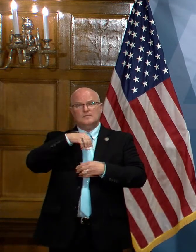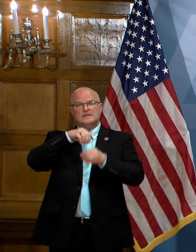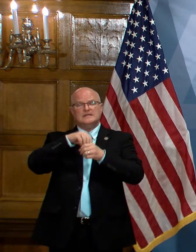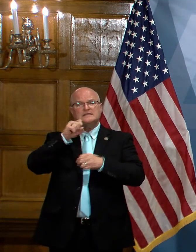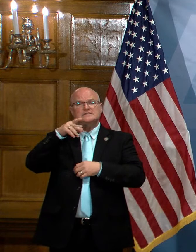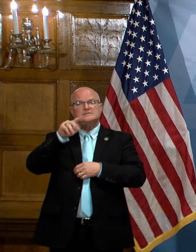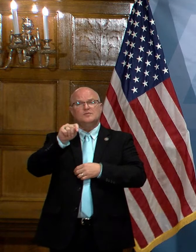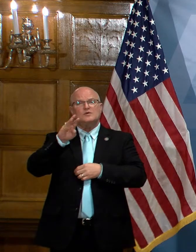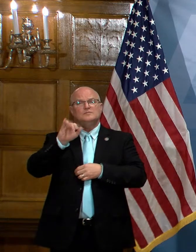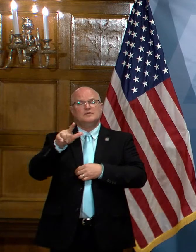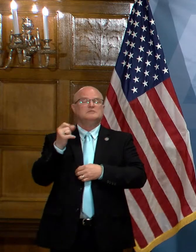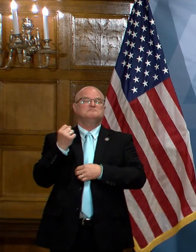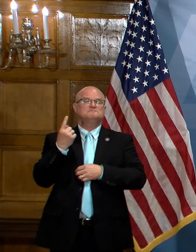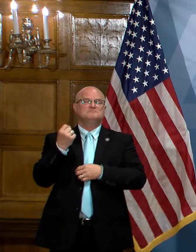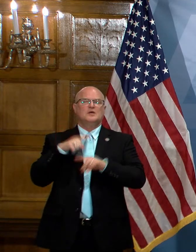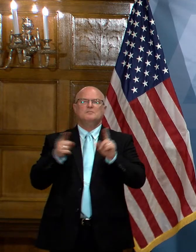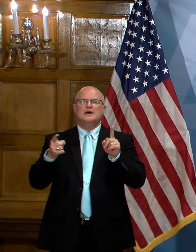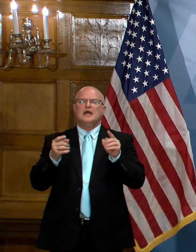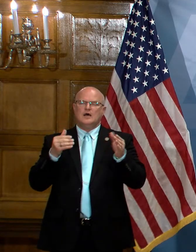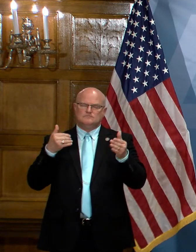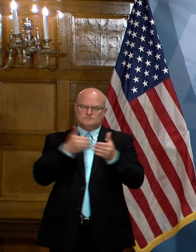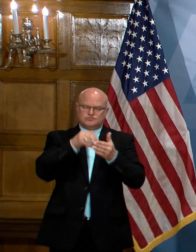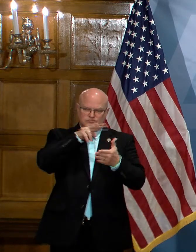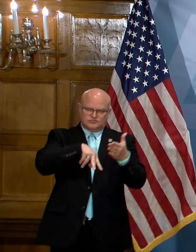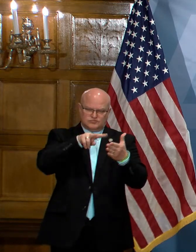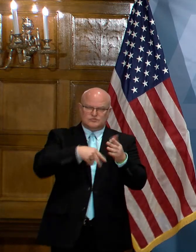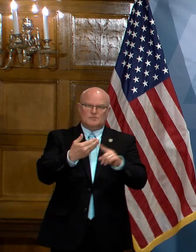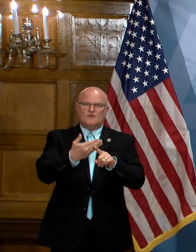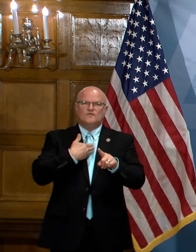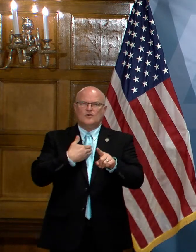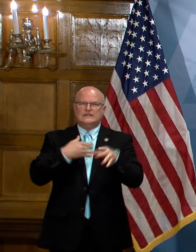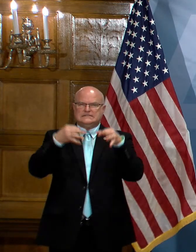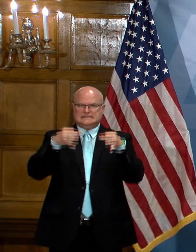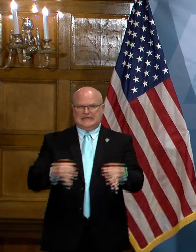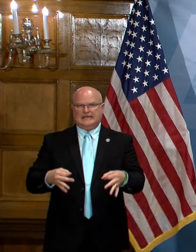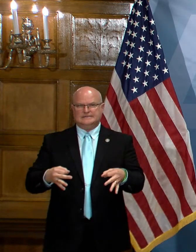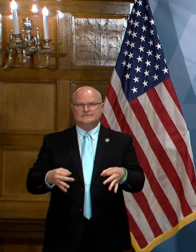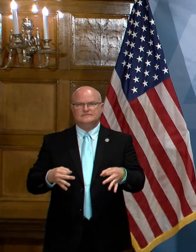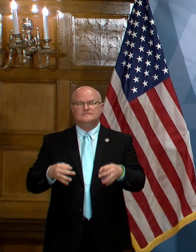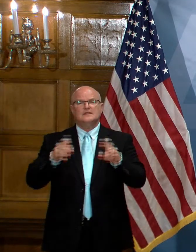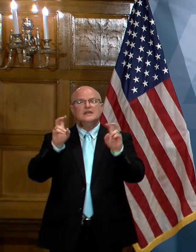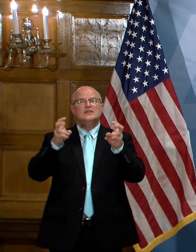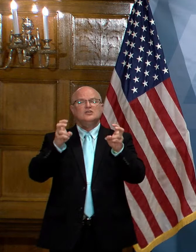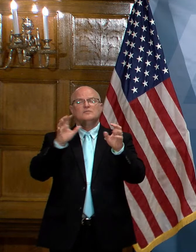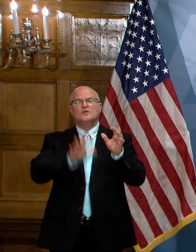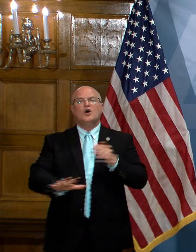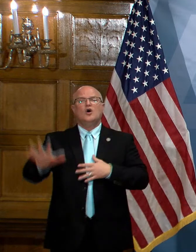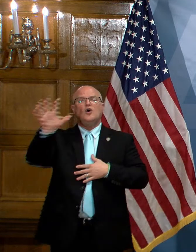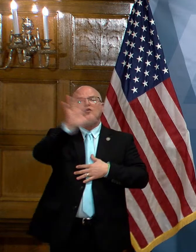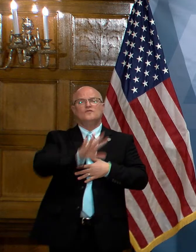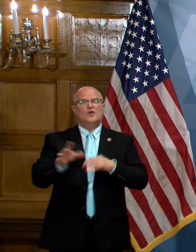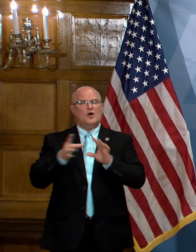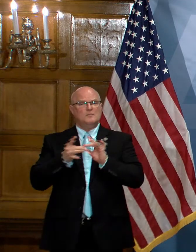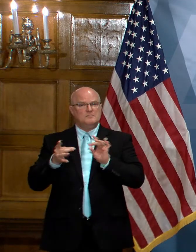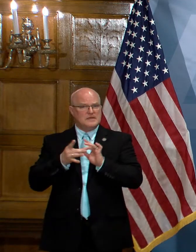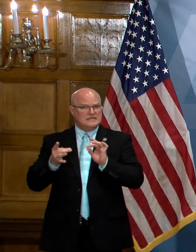bill makes sense, but I want to look at it more carefully before I make a final decision. In terms of the overall